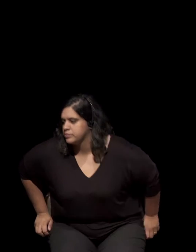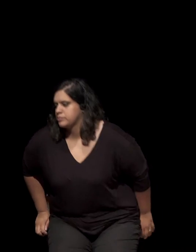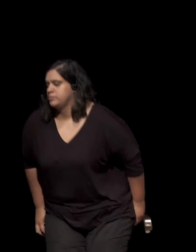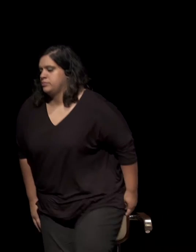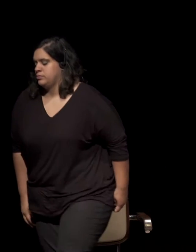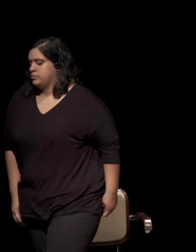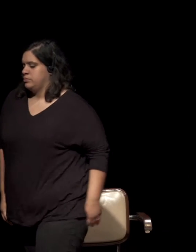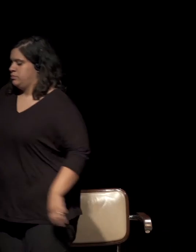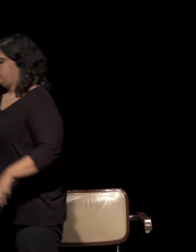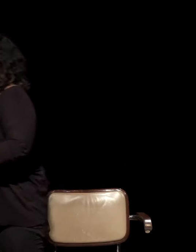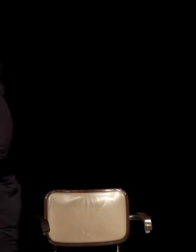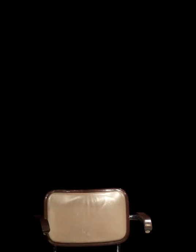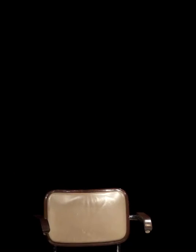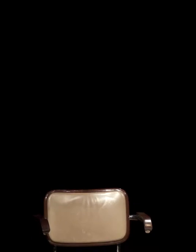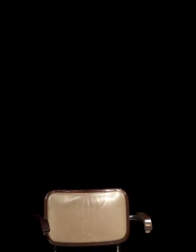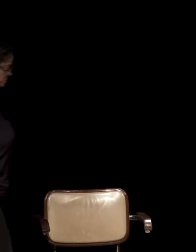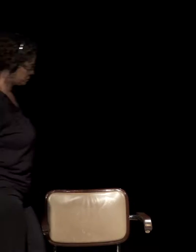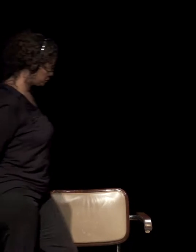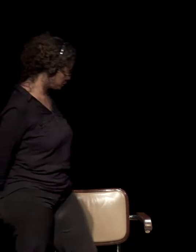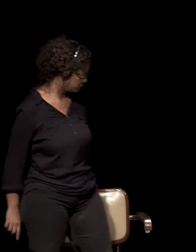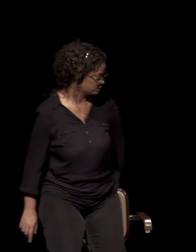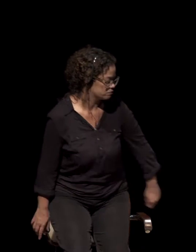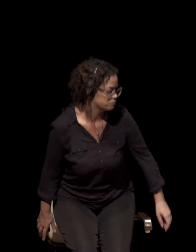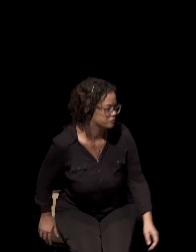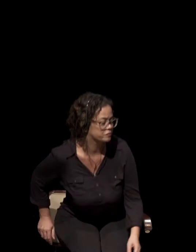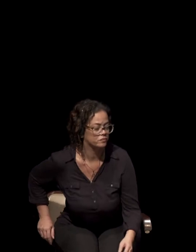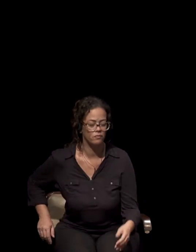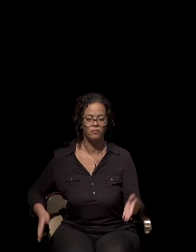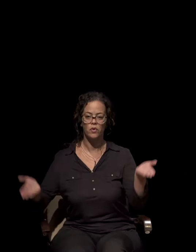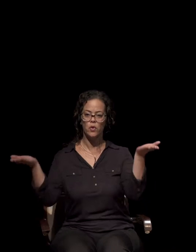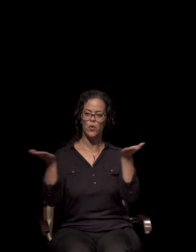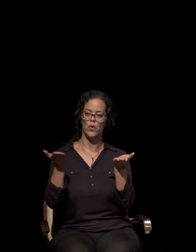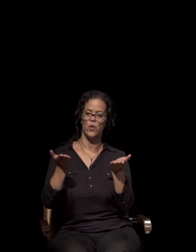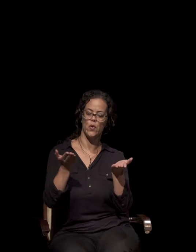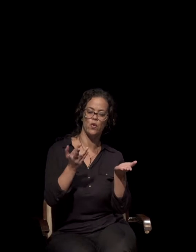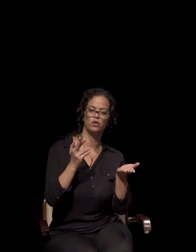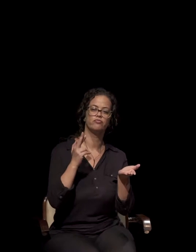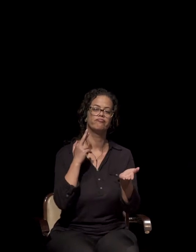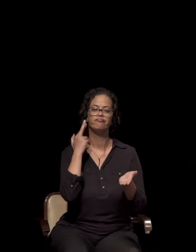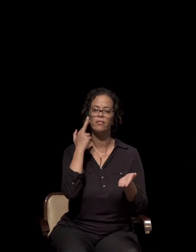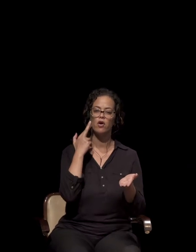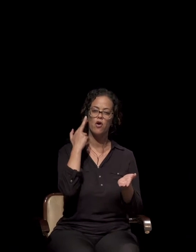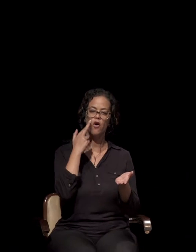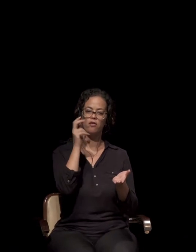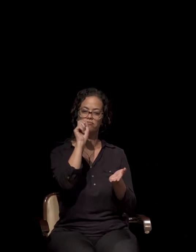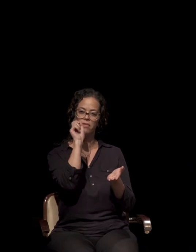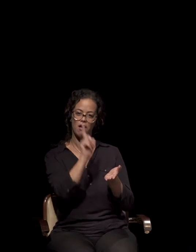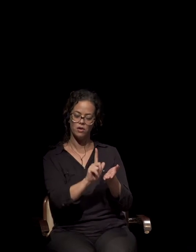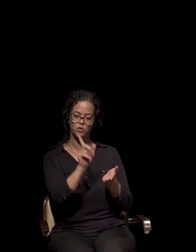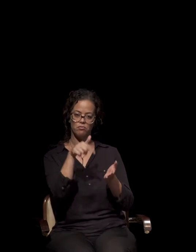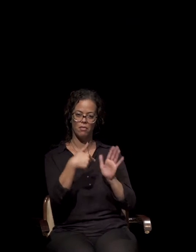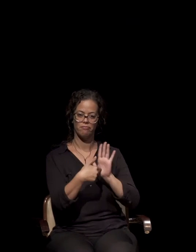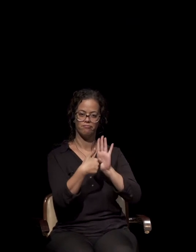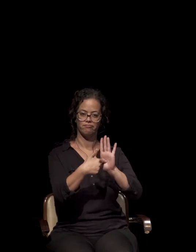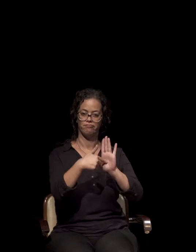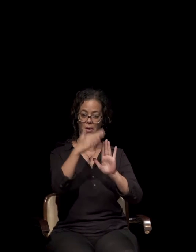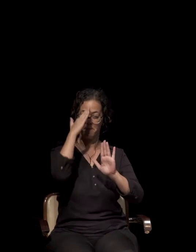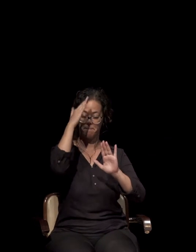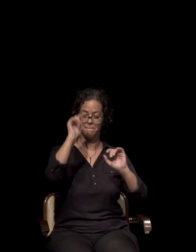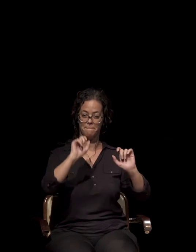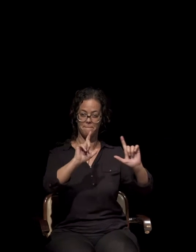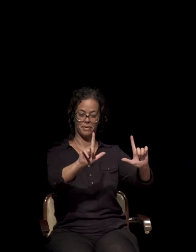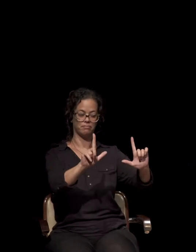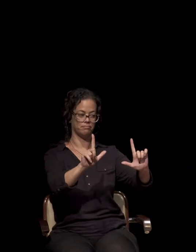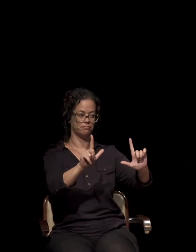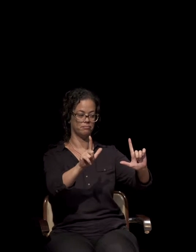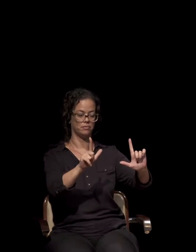At present, Pink and Blue serves as the frontispiece of the Histories of Childhood exhibition, up a few